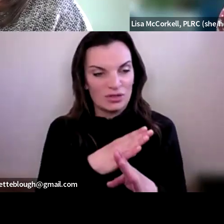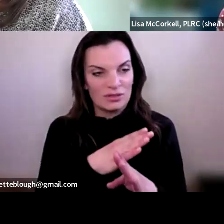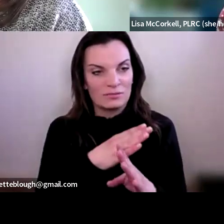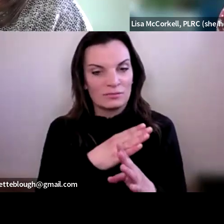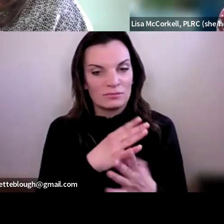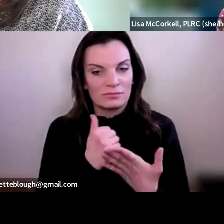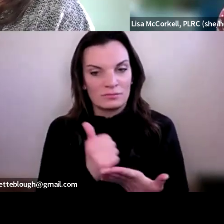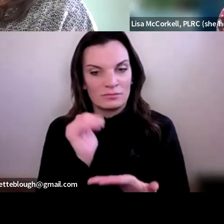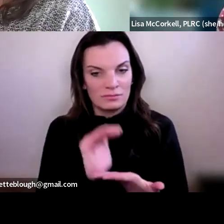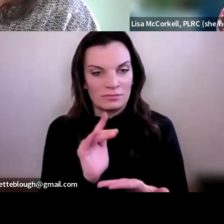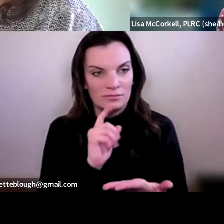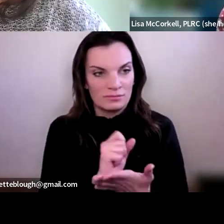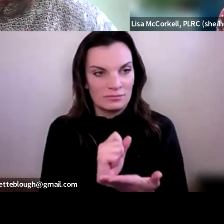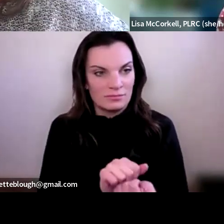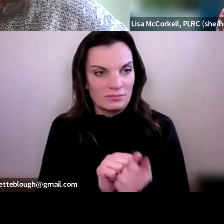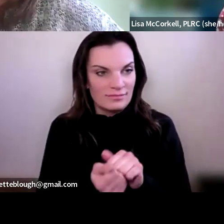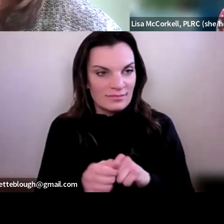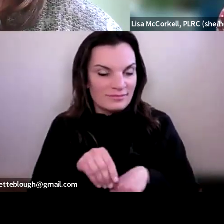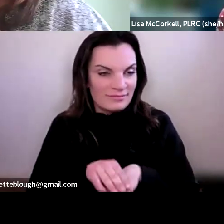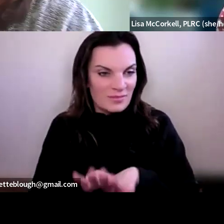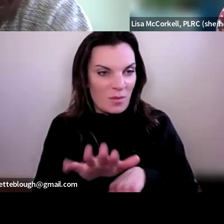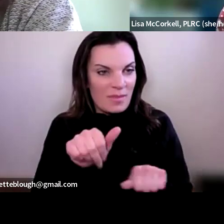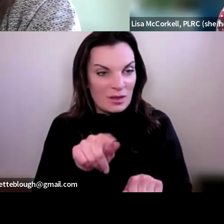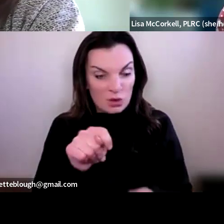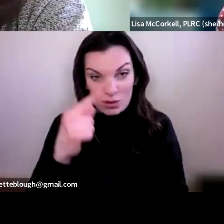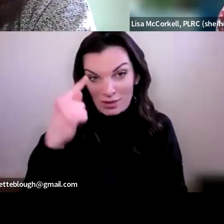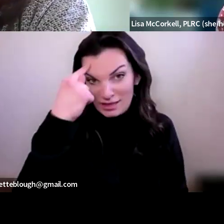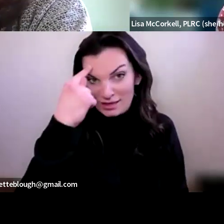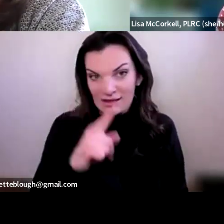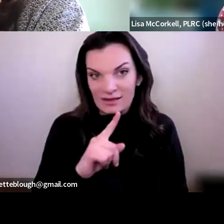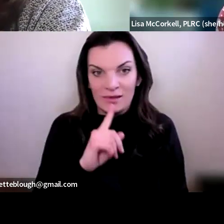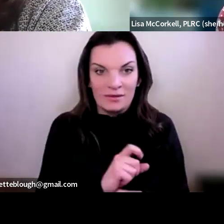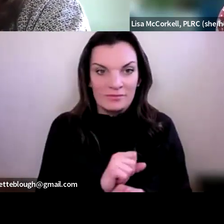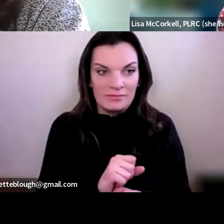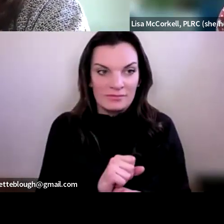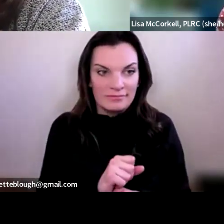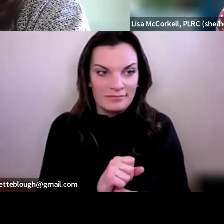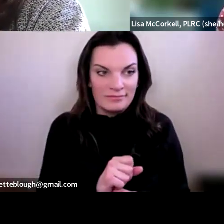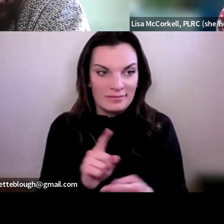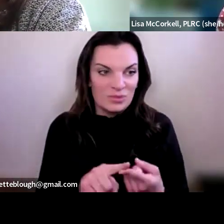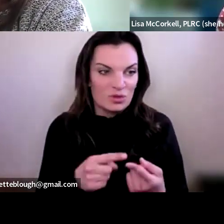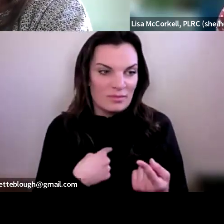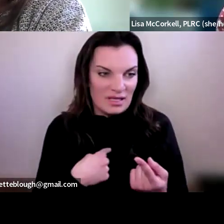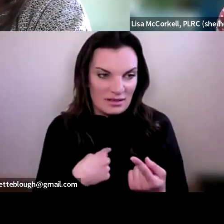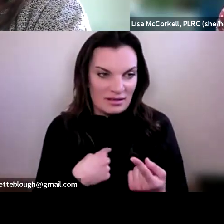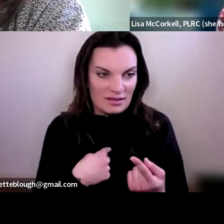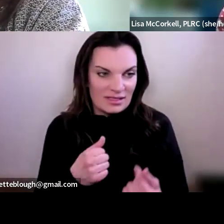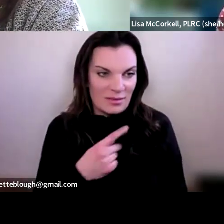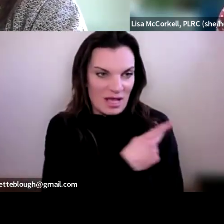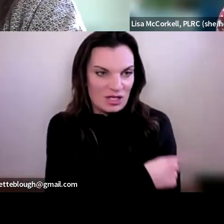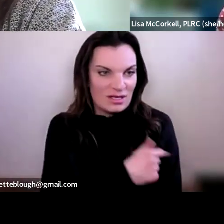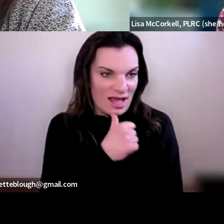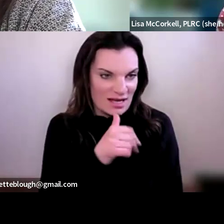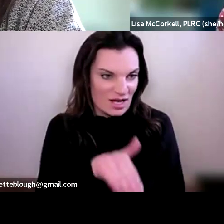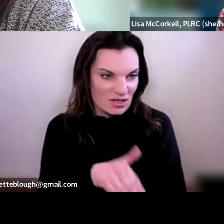that changes your ability to think, it sort of, to me, again, as a patient, not a doctor,